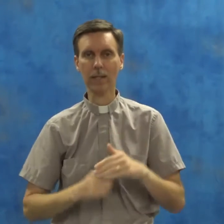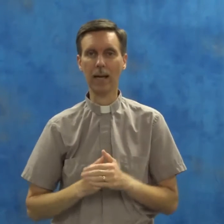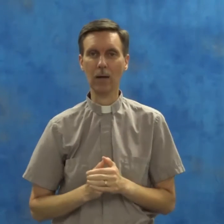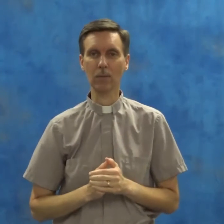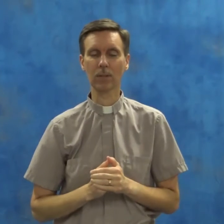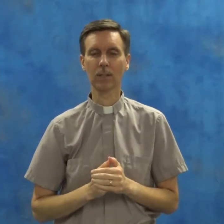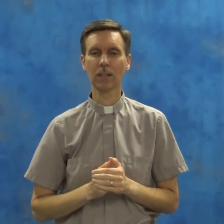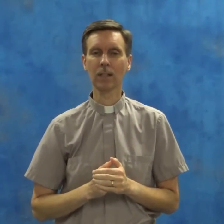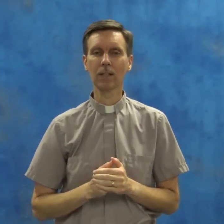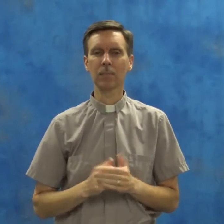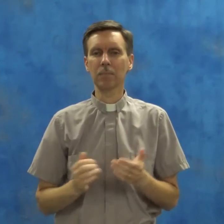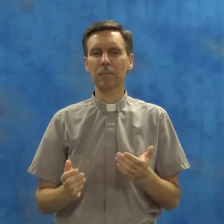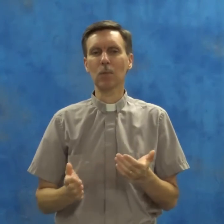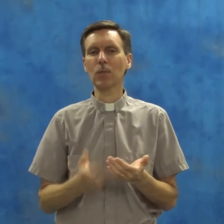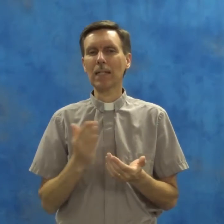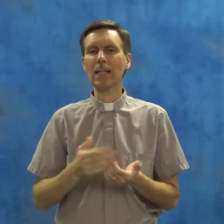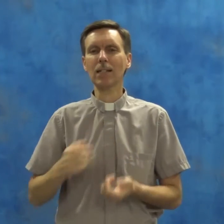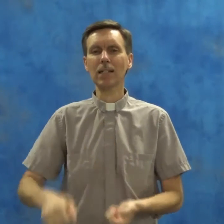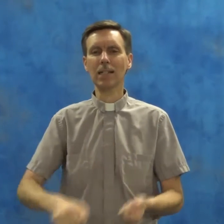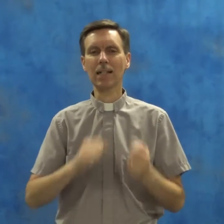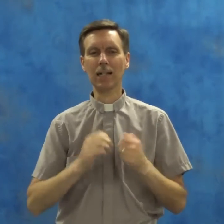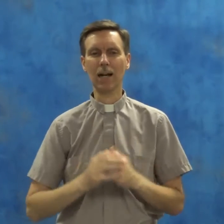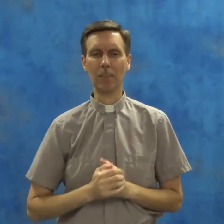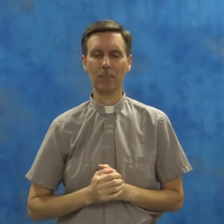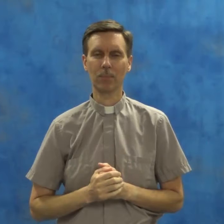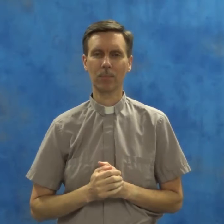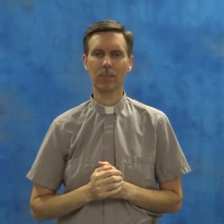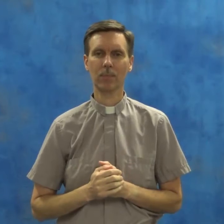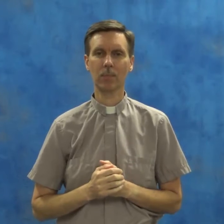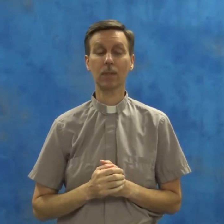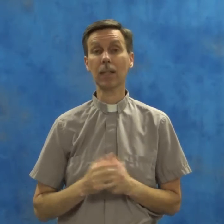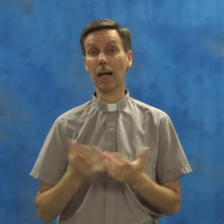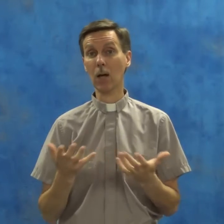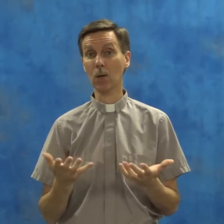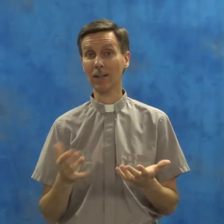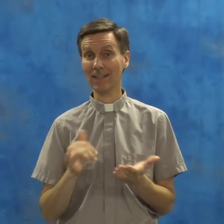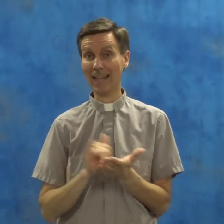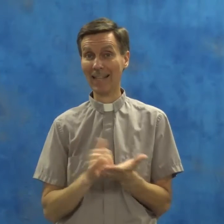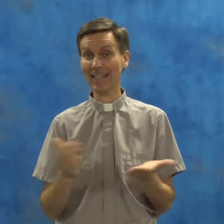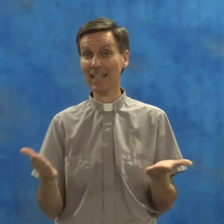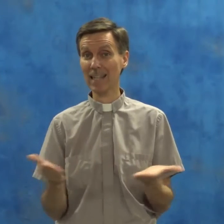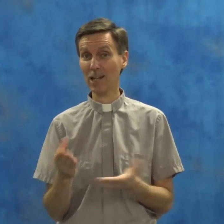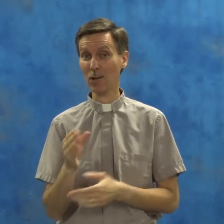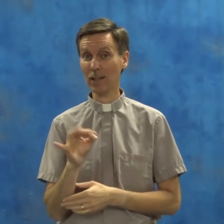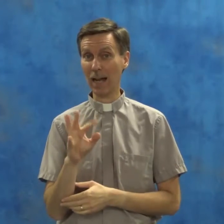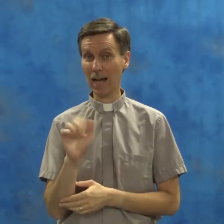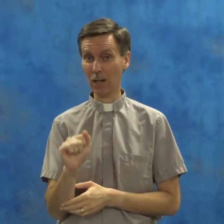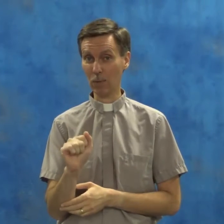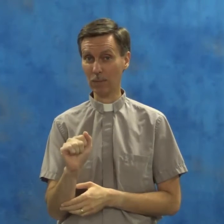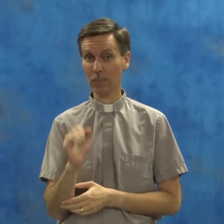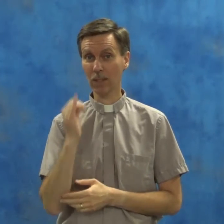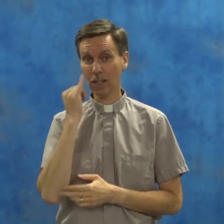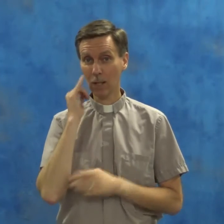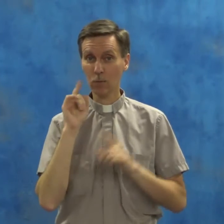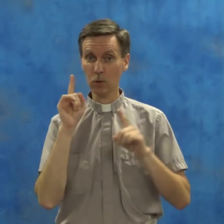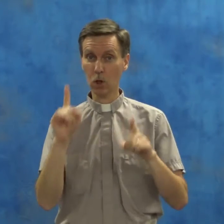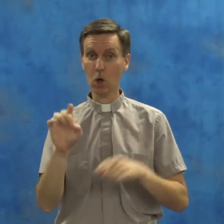down. It was easy to dig up. Now, that's here in Iowa. If you